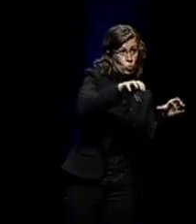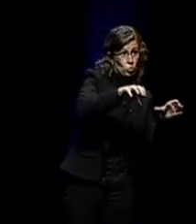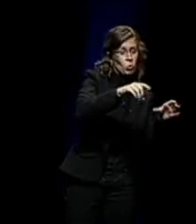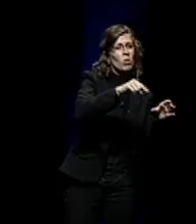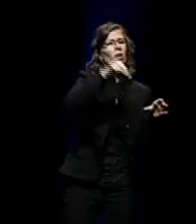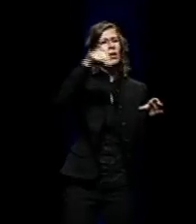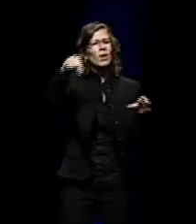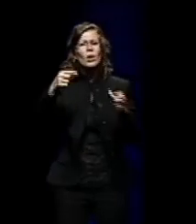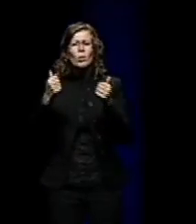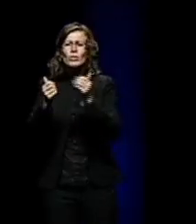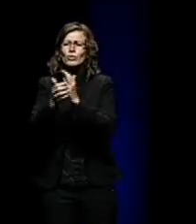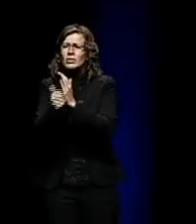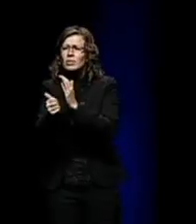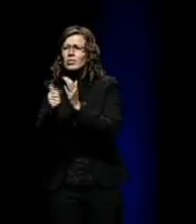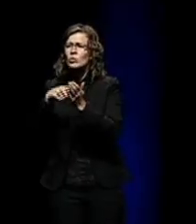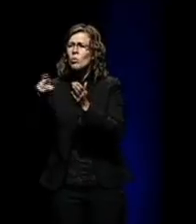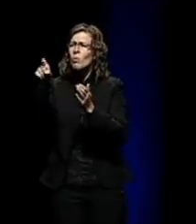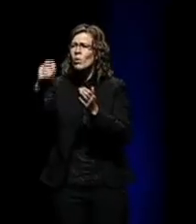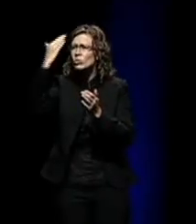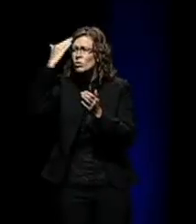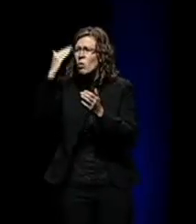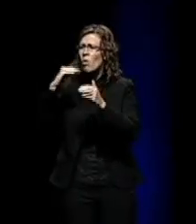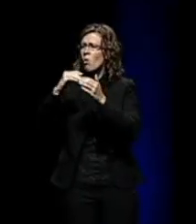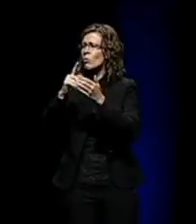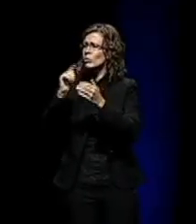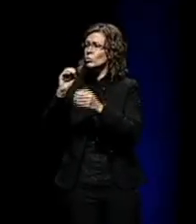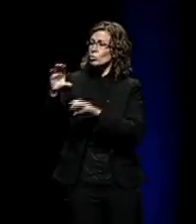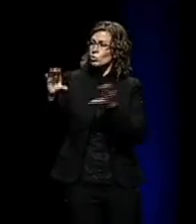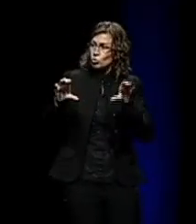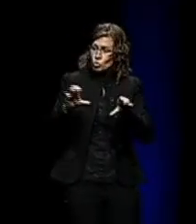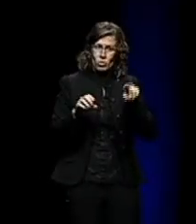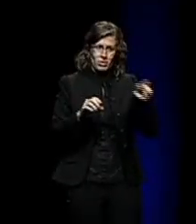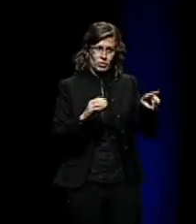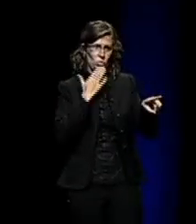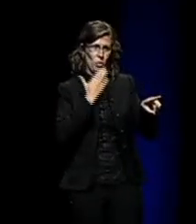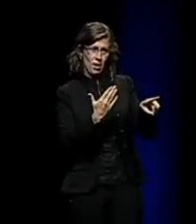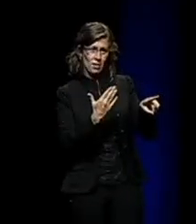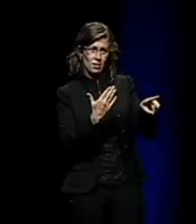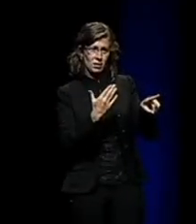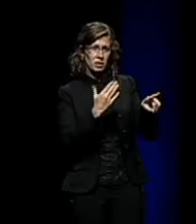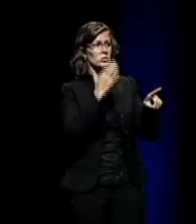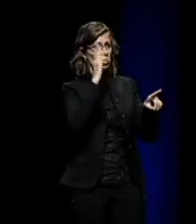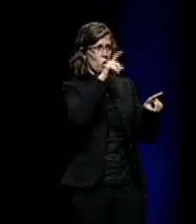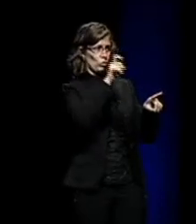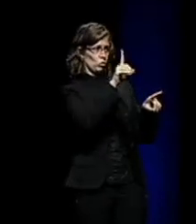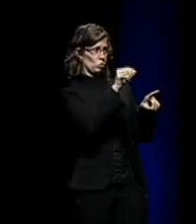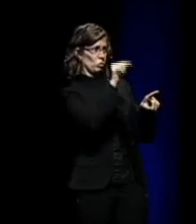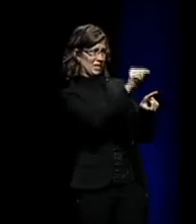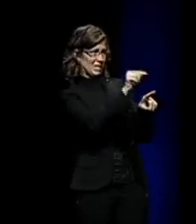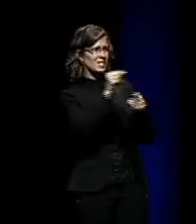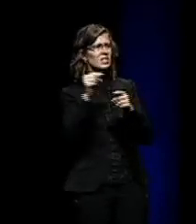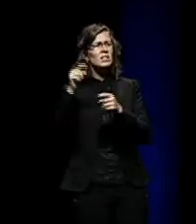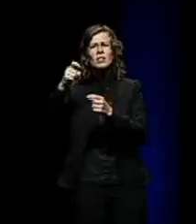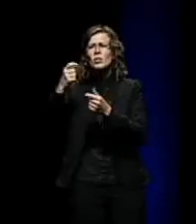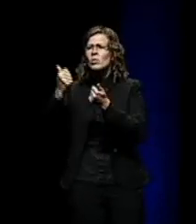that? You start to follow the logic of this thing. In order for me to do a task, I need certain knowledge and skill. Well, the test is